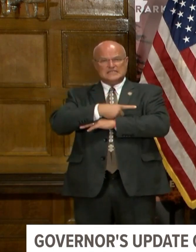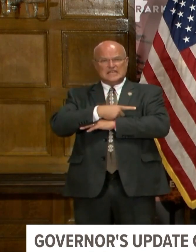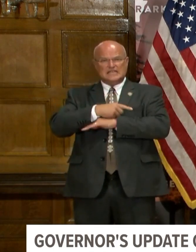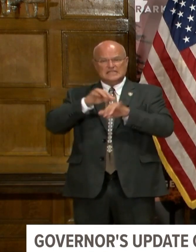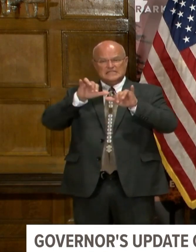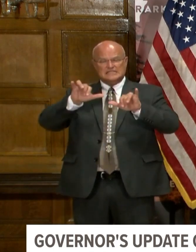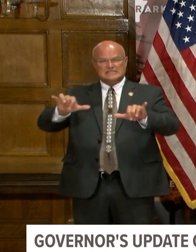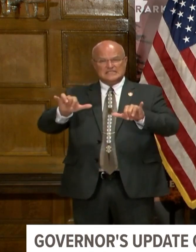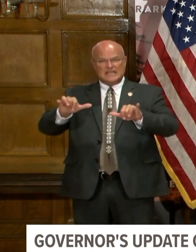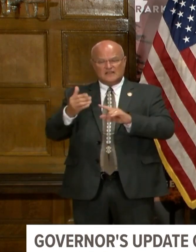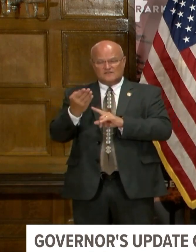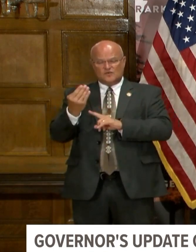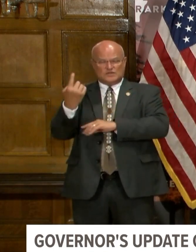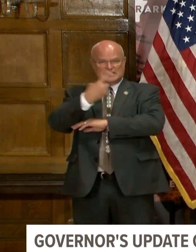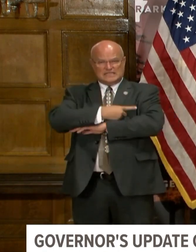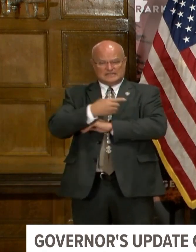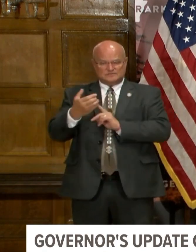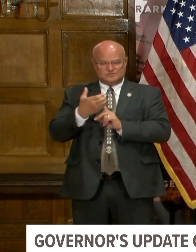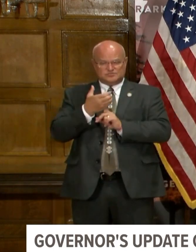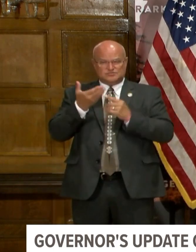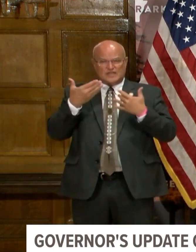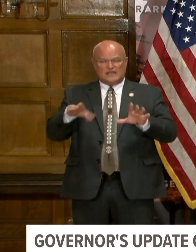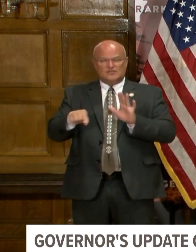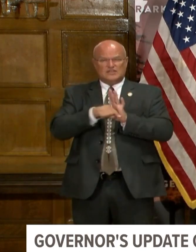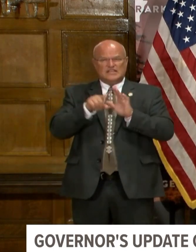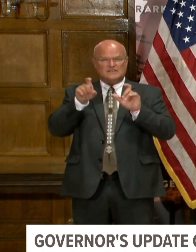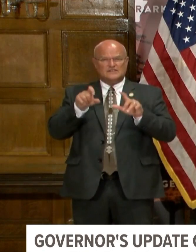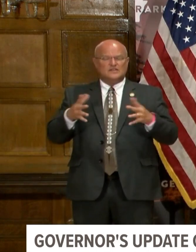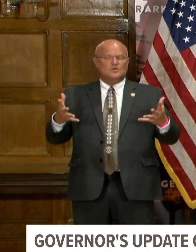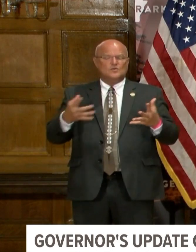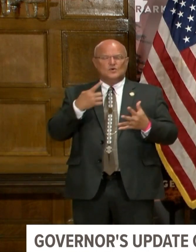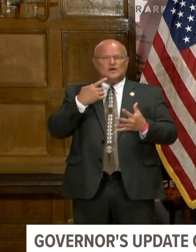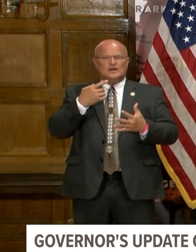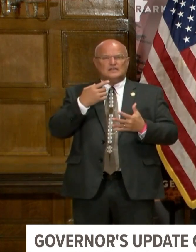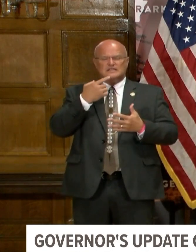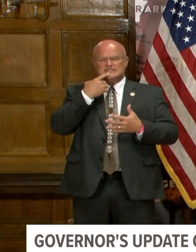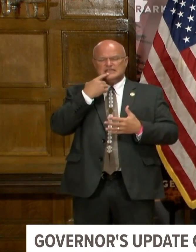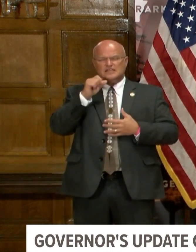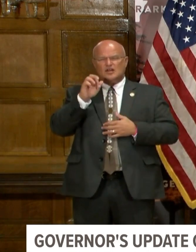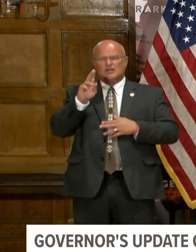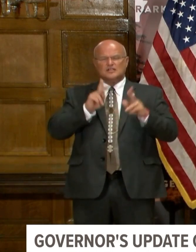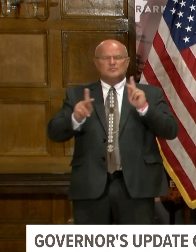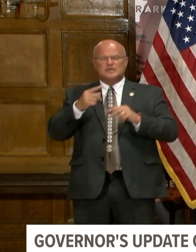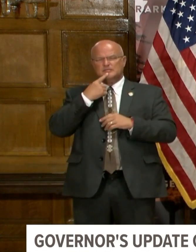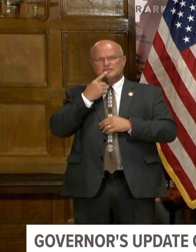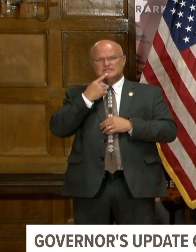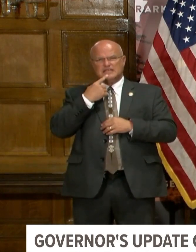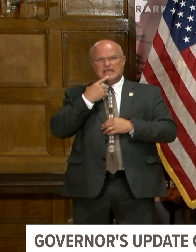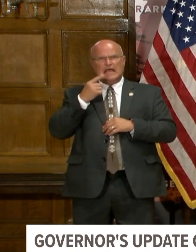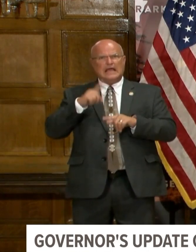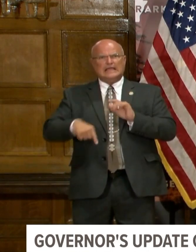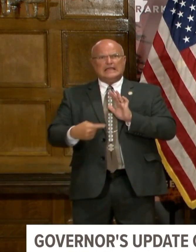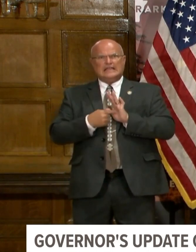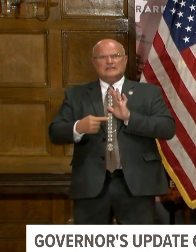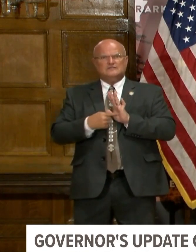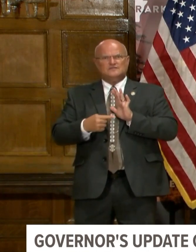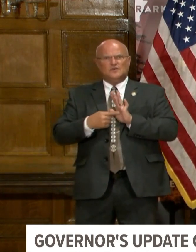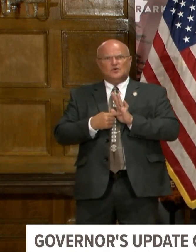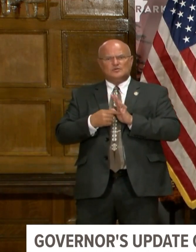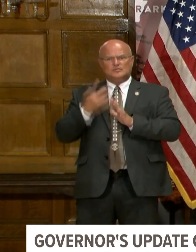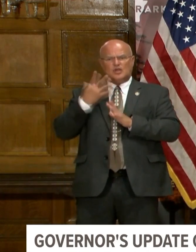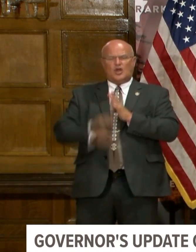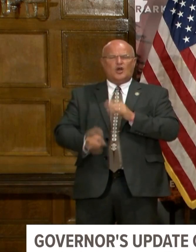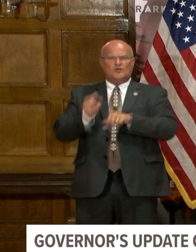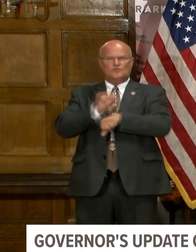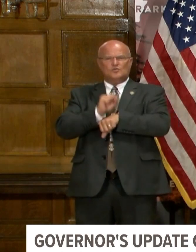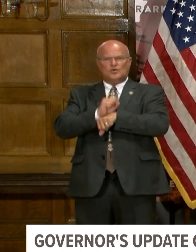stay quarantined for 14 days even after a negative test. What do you say to Arkansans who would say, I can't afford to be out of work that long,